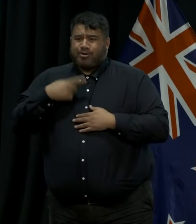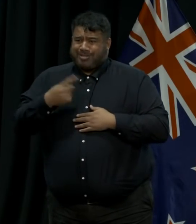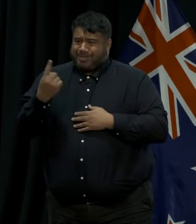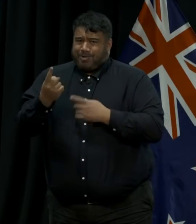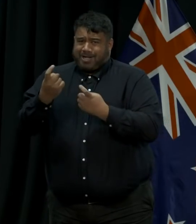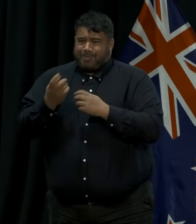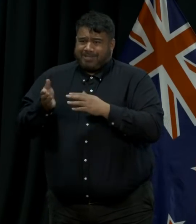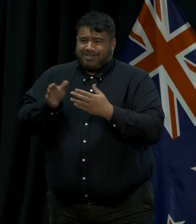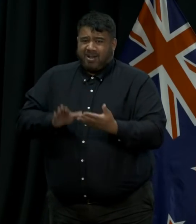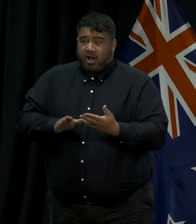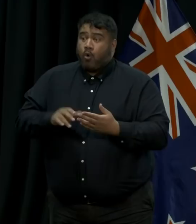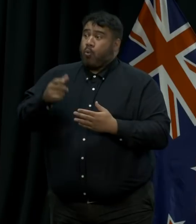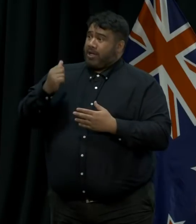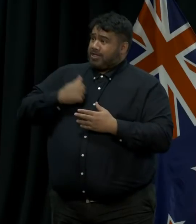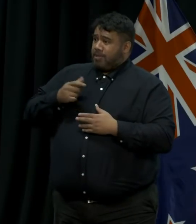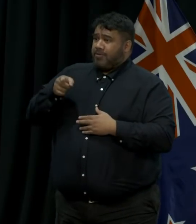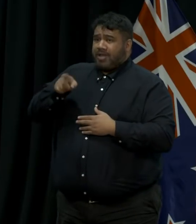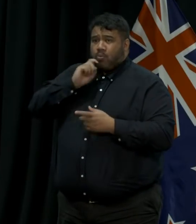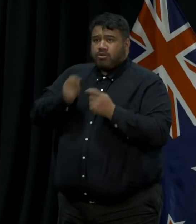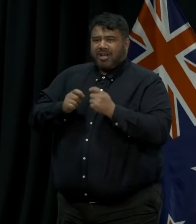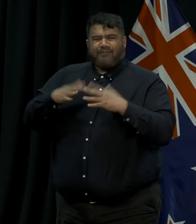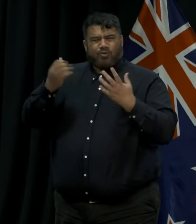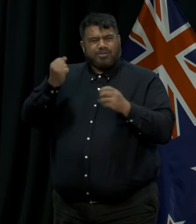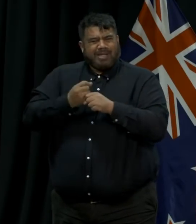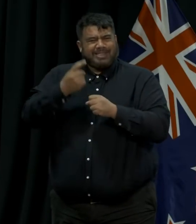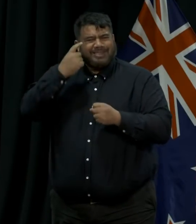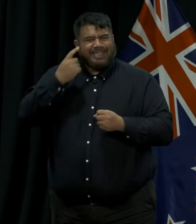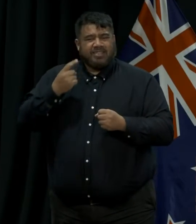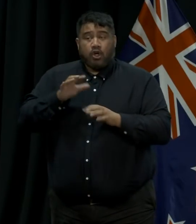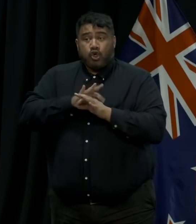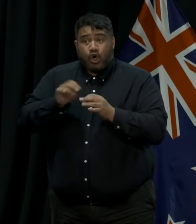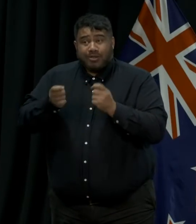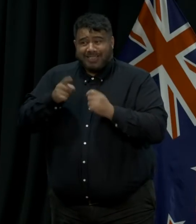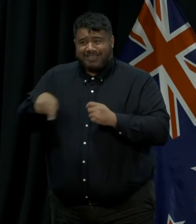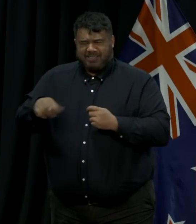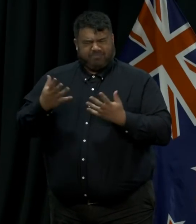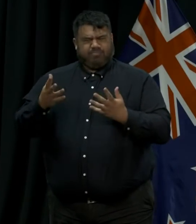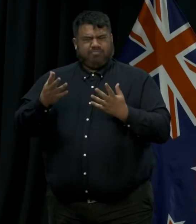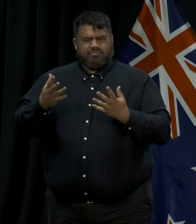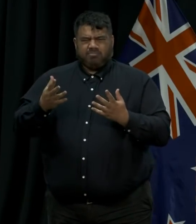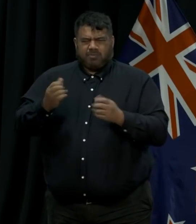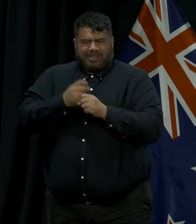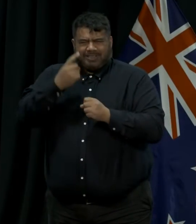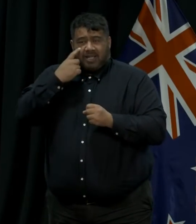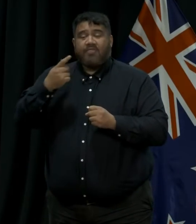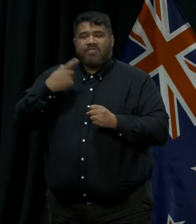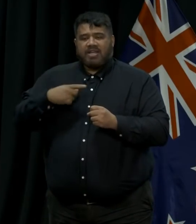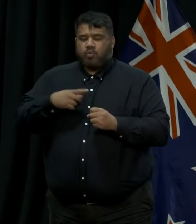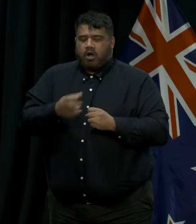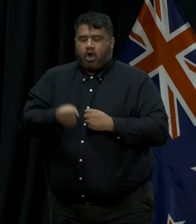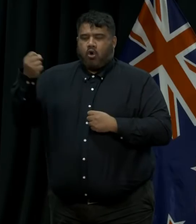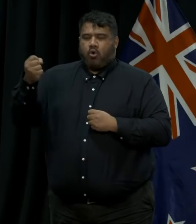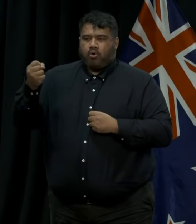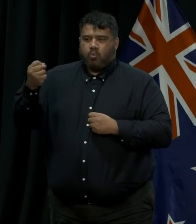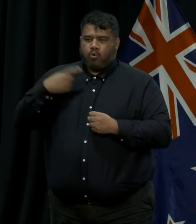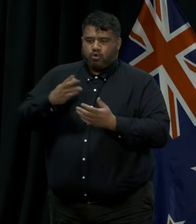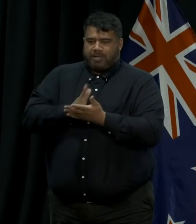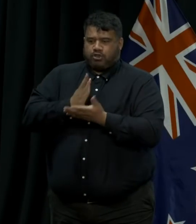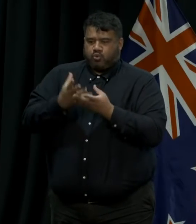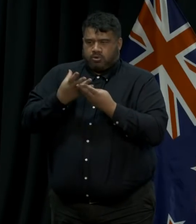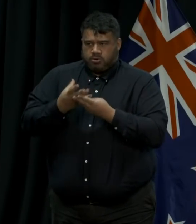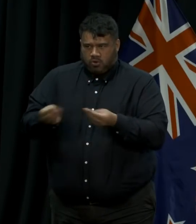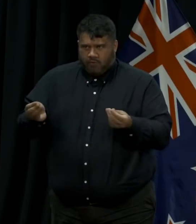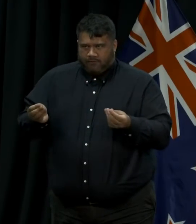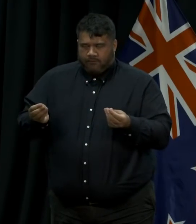absolutely nonsensical that you wouldn't. And that is why we have suspended that compassionate leave until we can resolve those